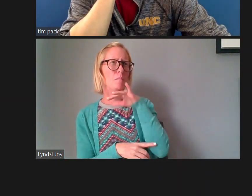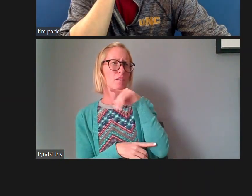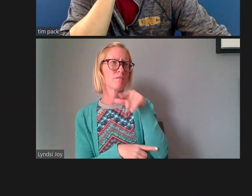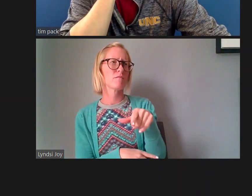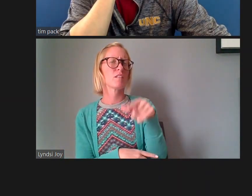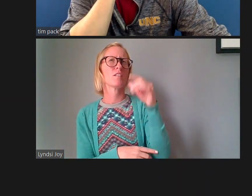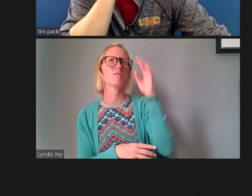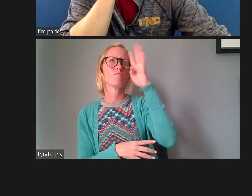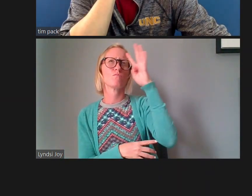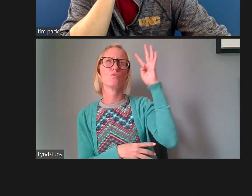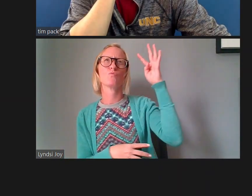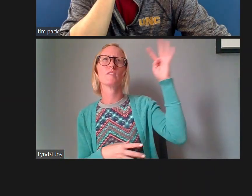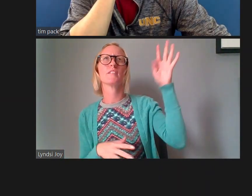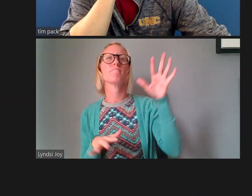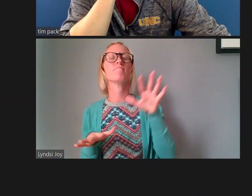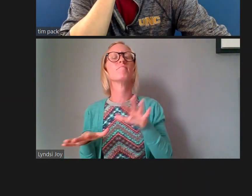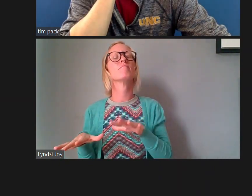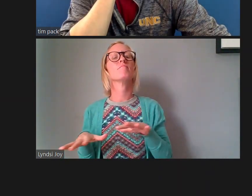pleasantly.